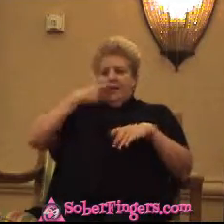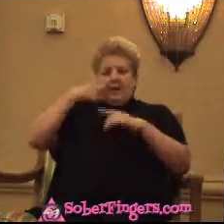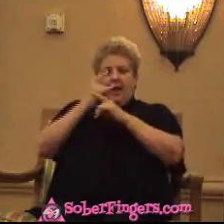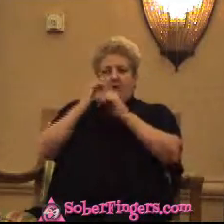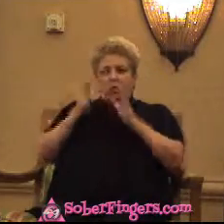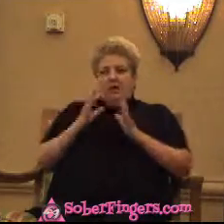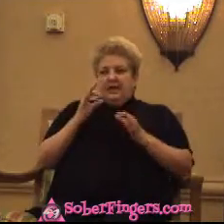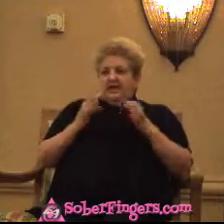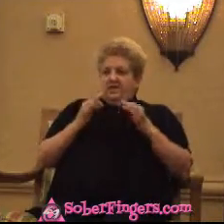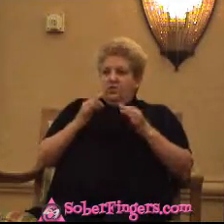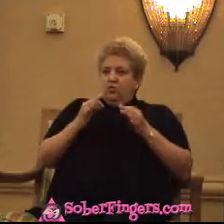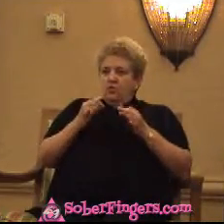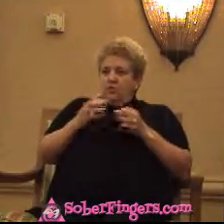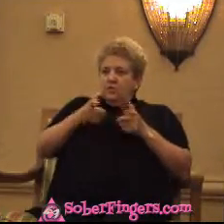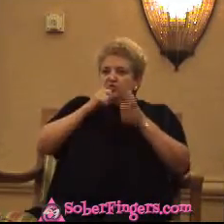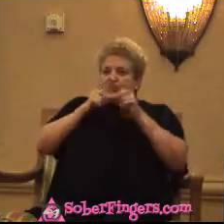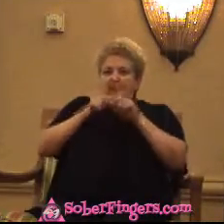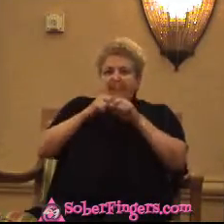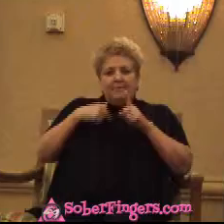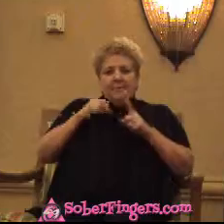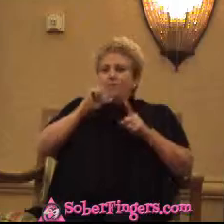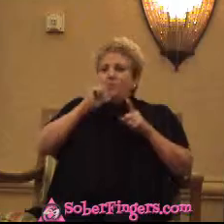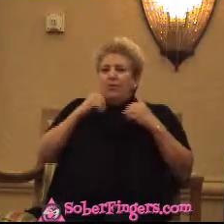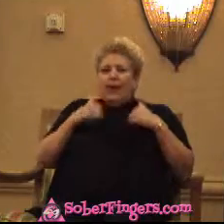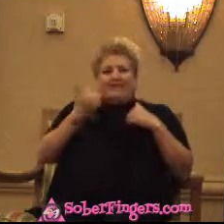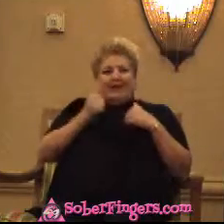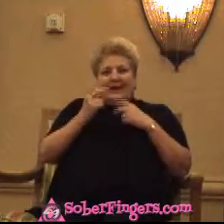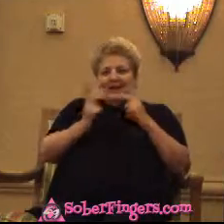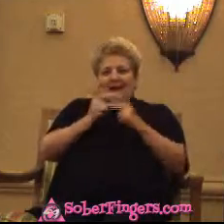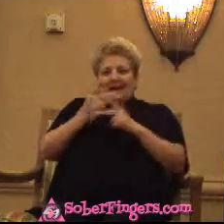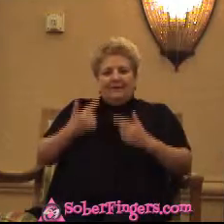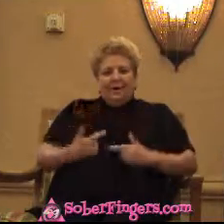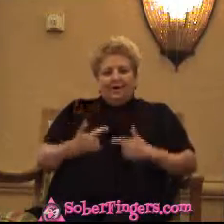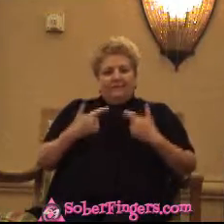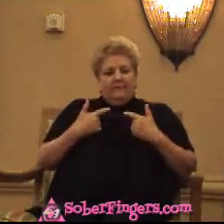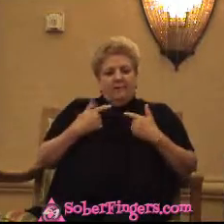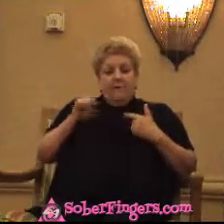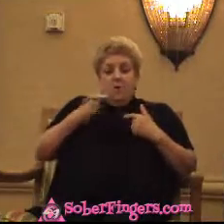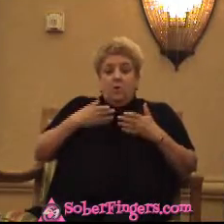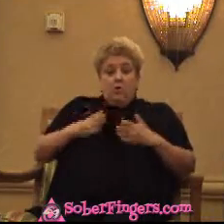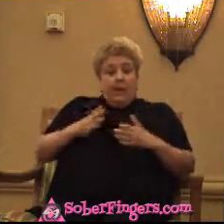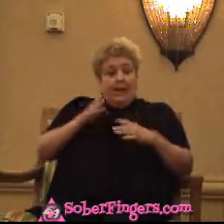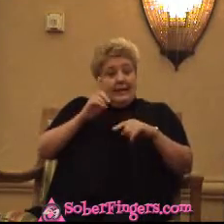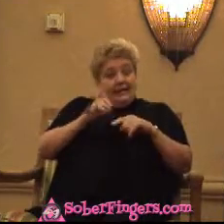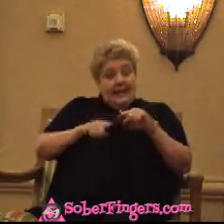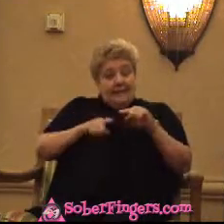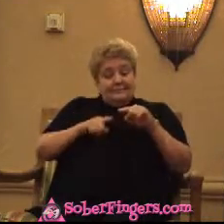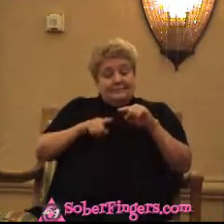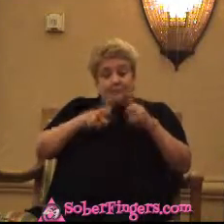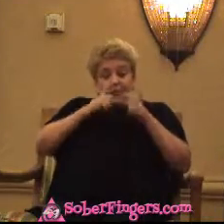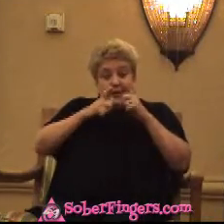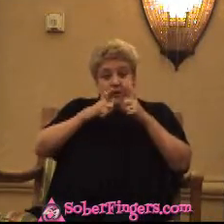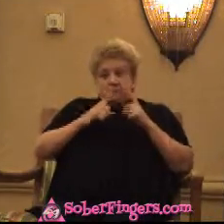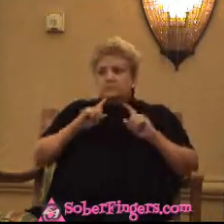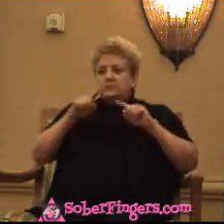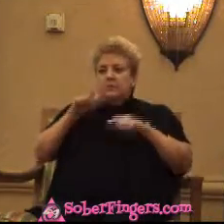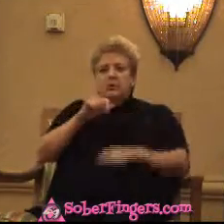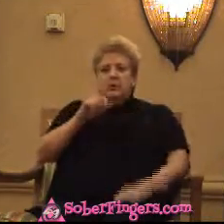life, you can't drink. And the only way I'm going to not drink is I got to go to Alcoholics Anonymous. I'm going to probably even have to get a sponsor and even try